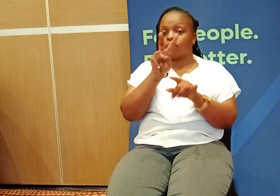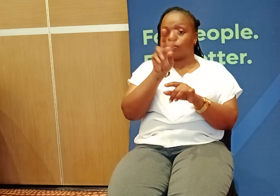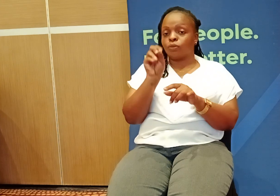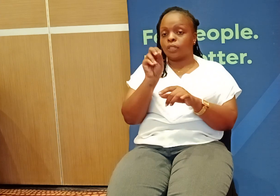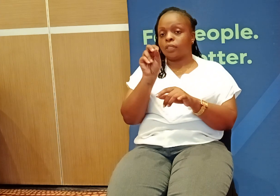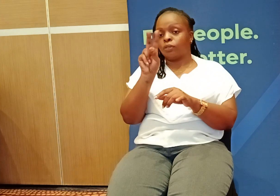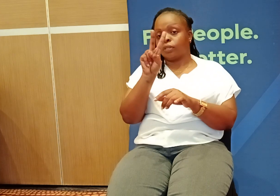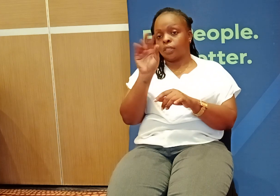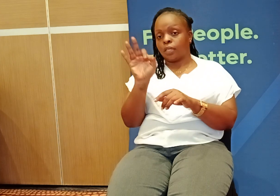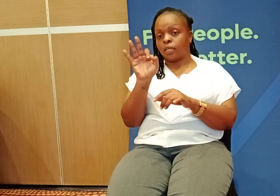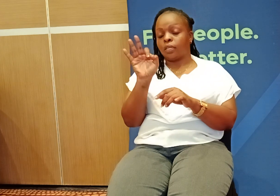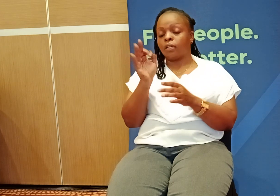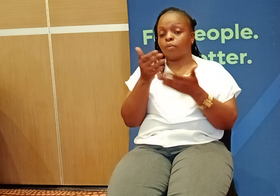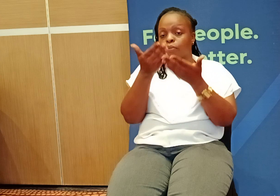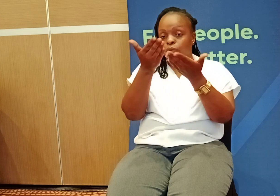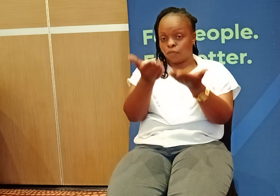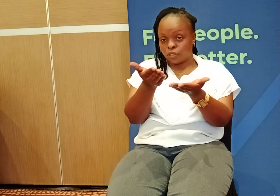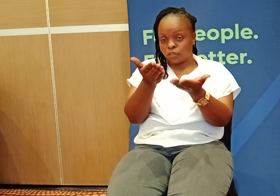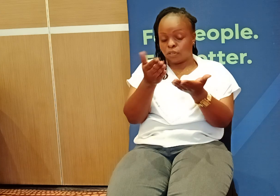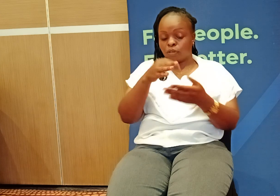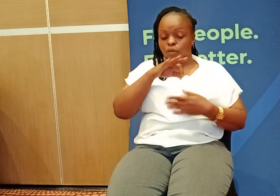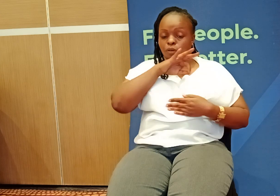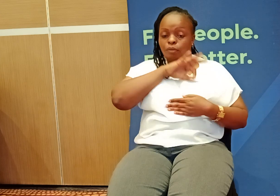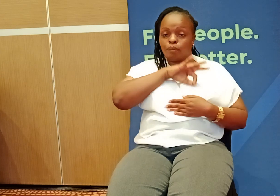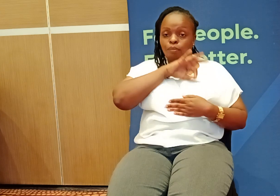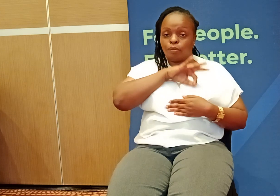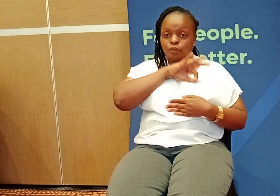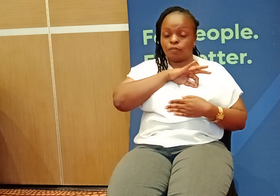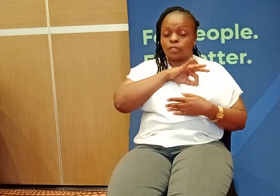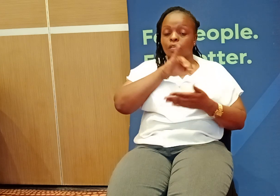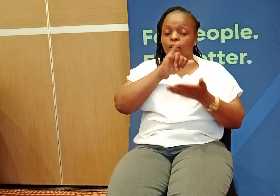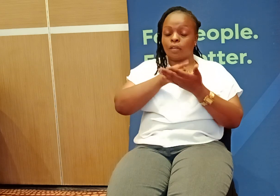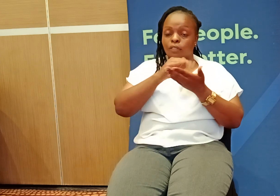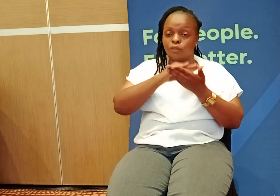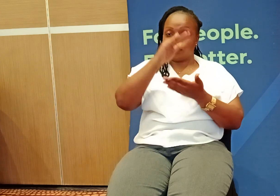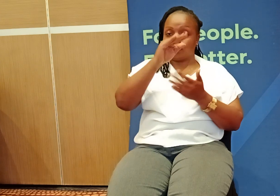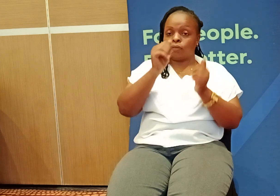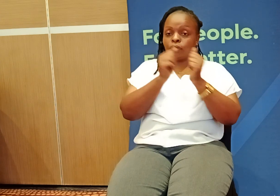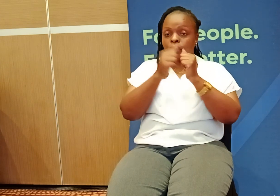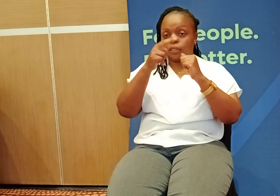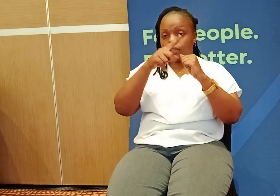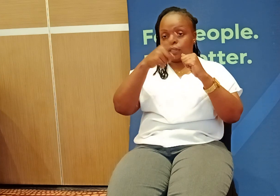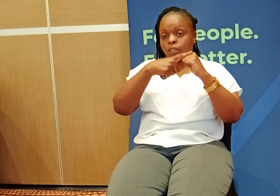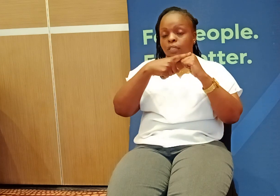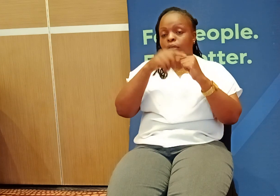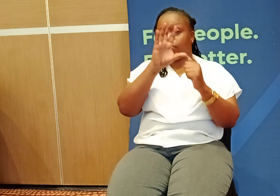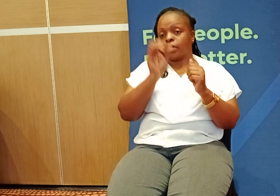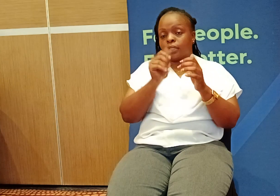pre-provision operating profit, and that grew by 16%, which demonstrates that